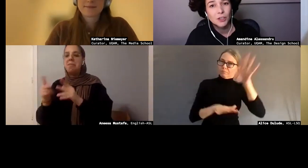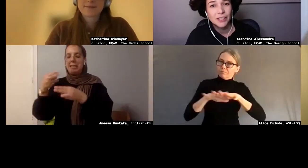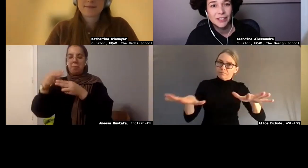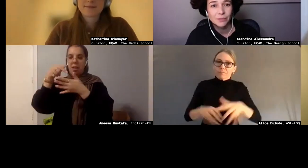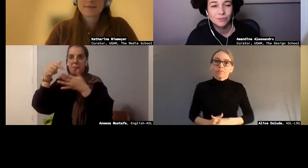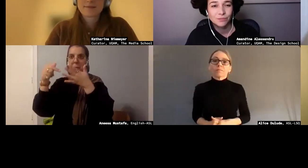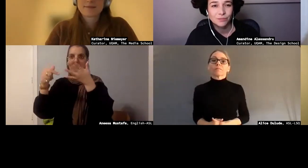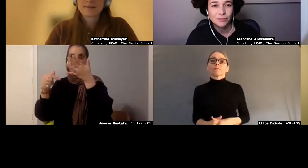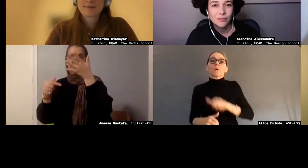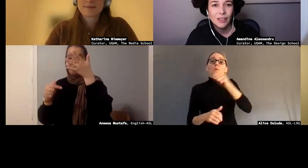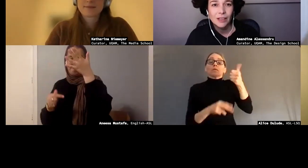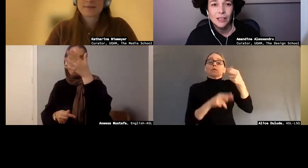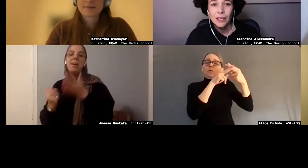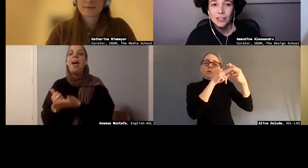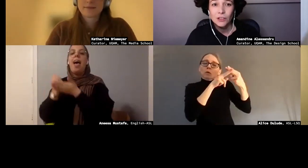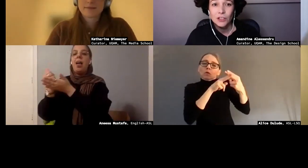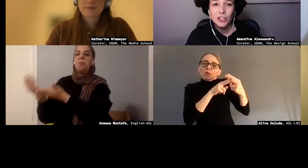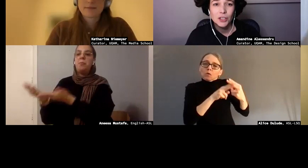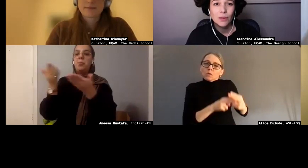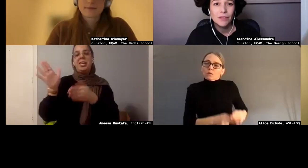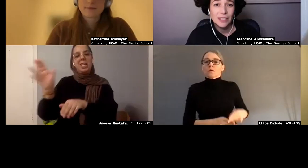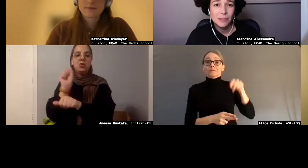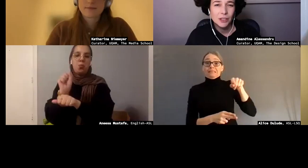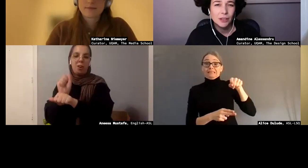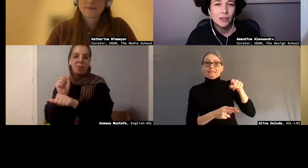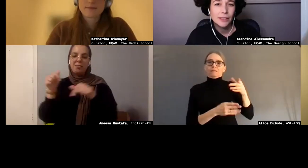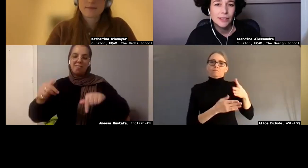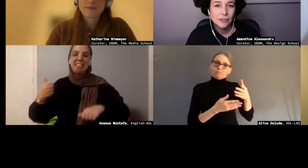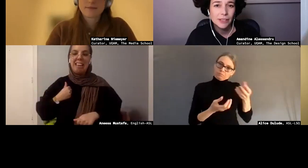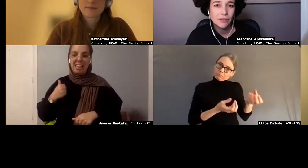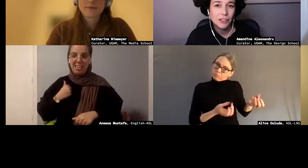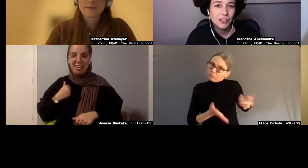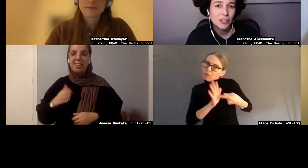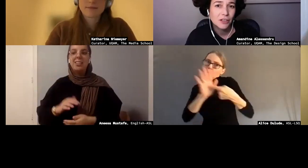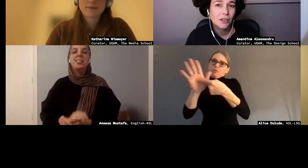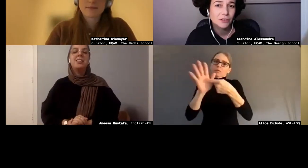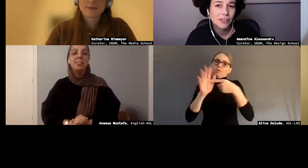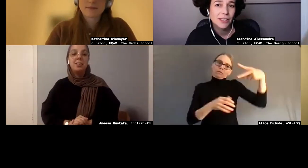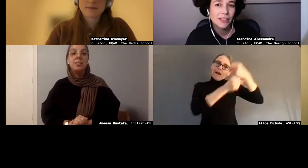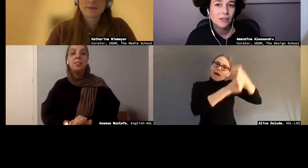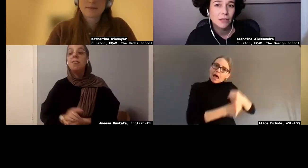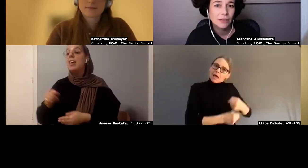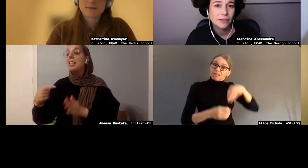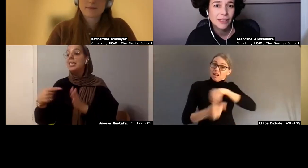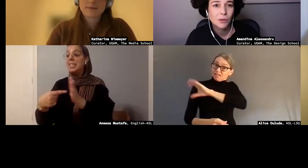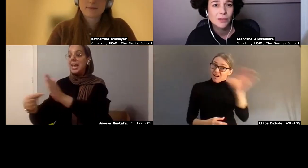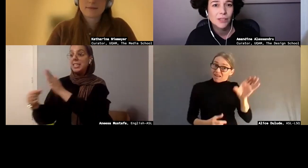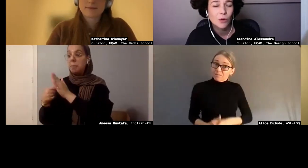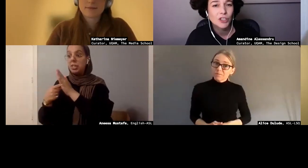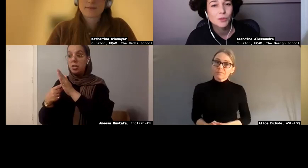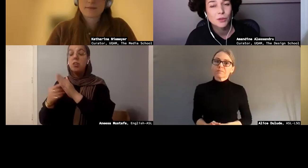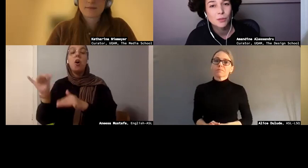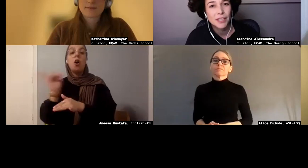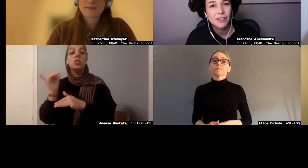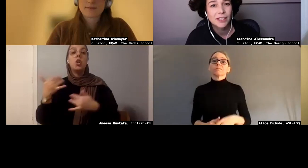and Chuanye. In conjunction with the exhibition, a series of international conferences, roundtables, and